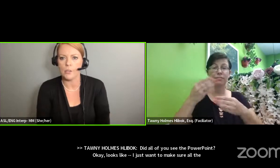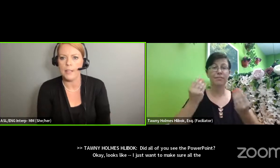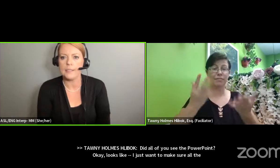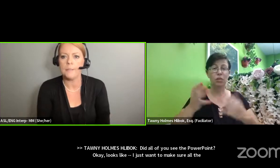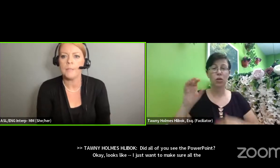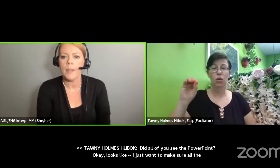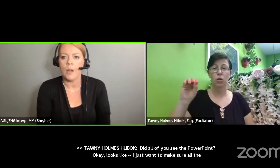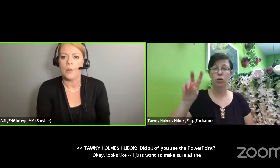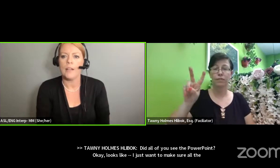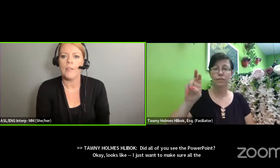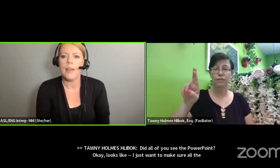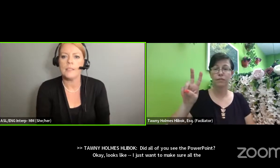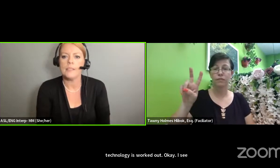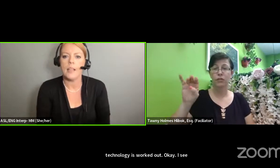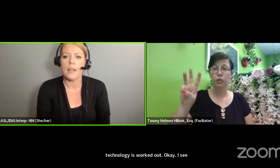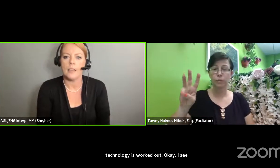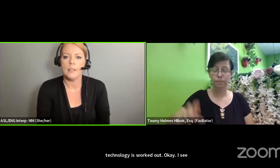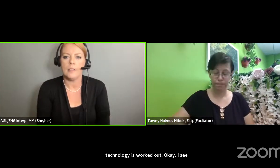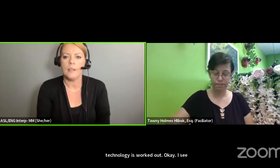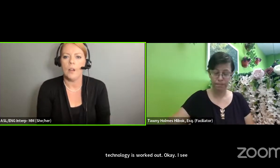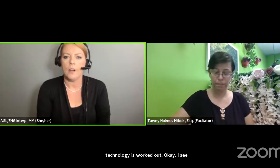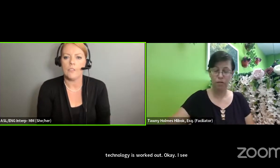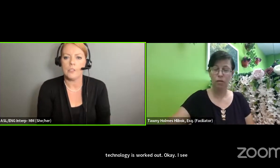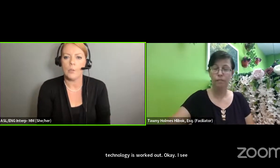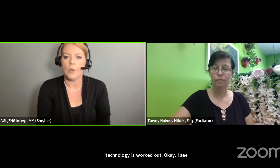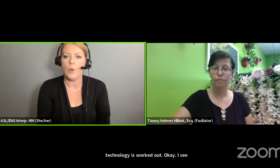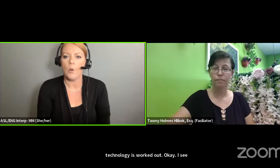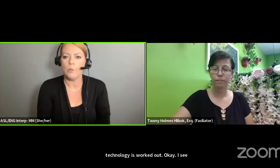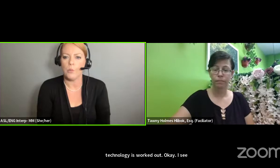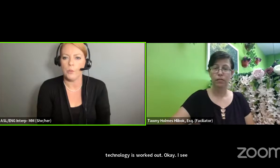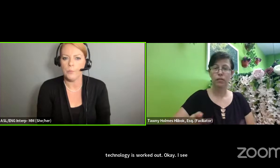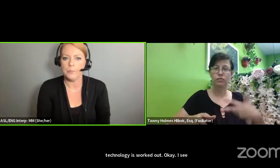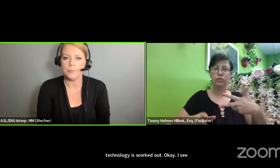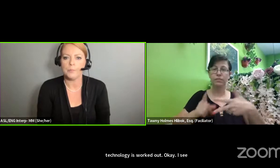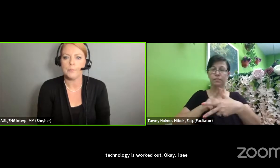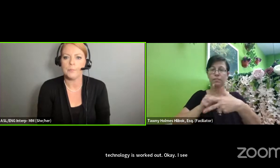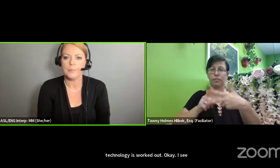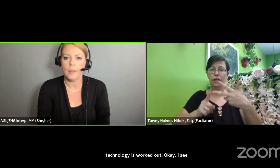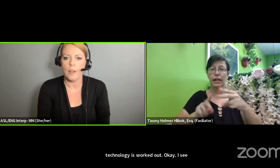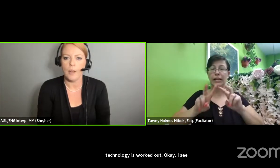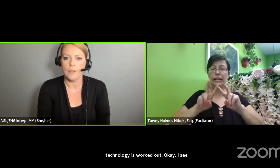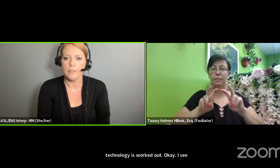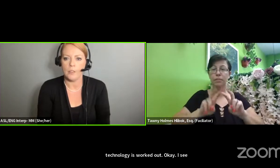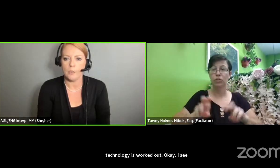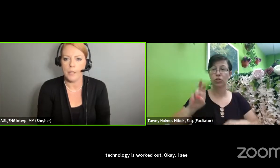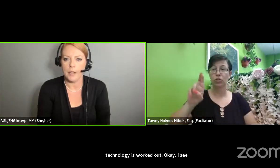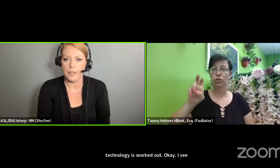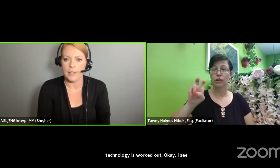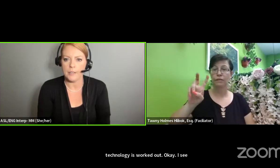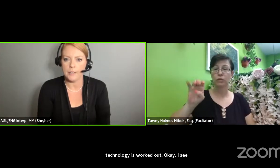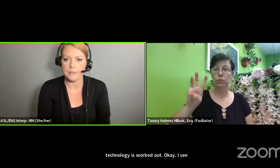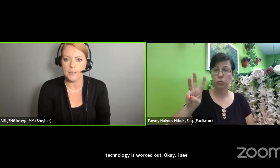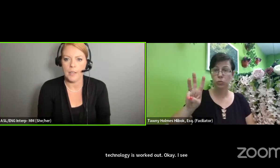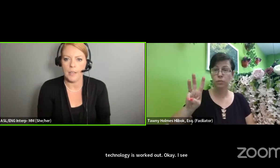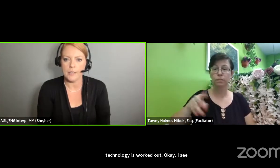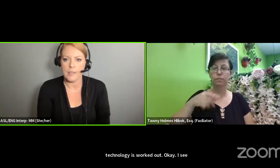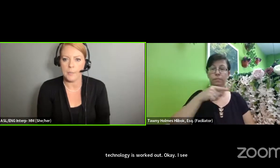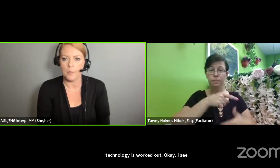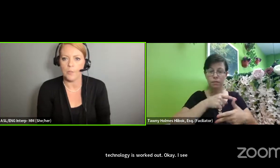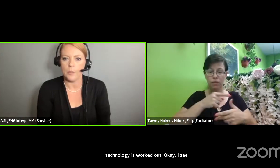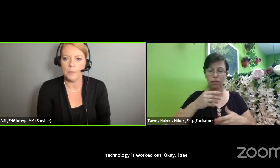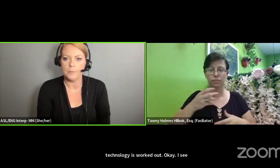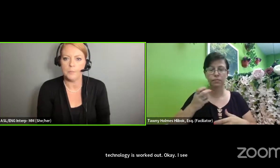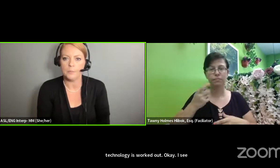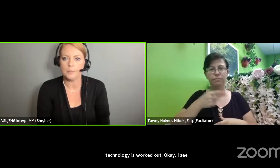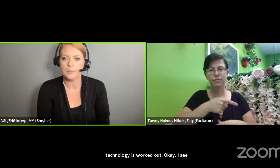it. That's great. All right, now that slide offers you an overview of the 3 areas: